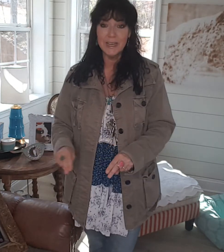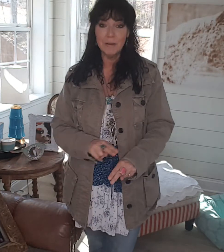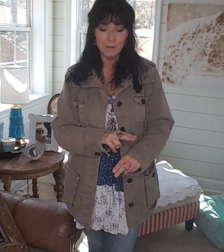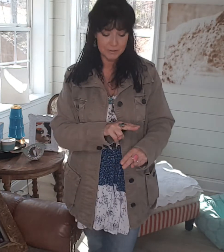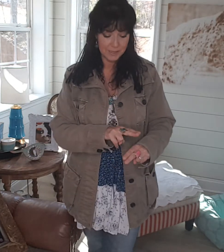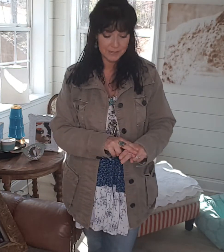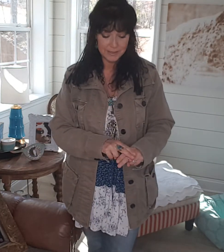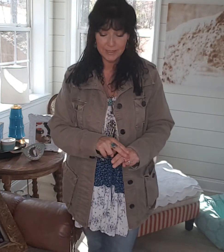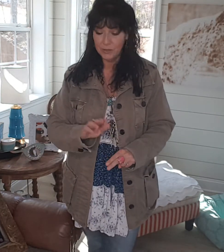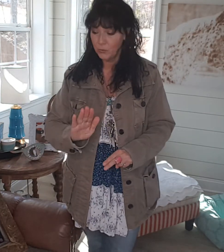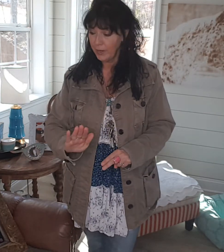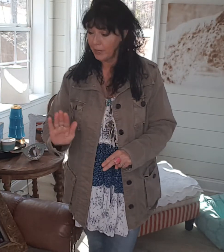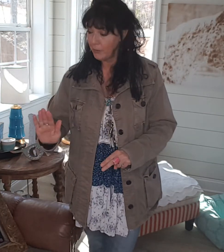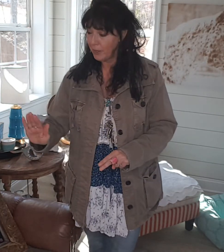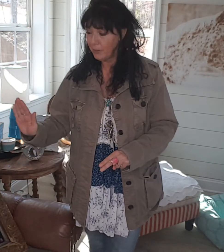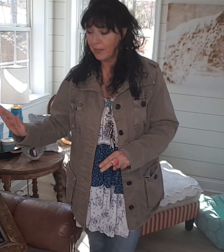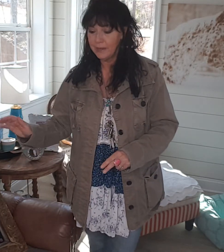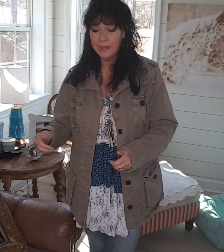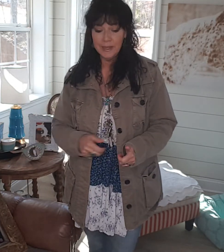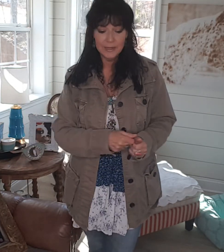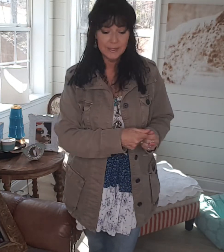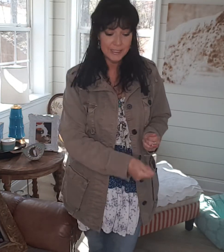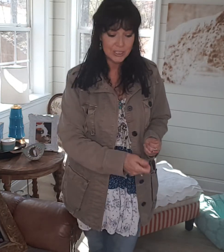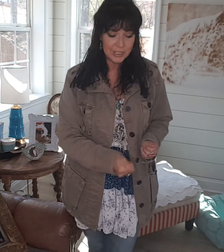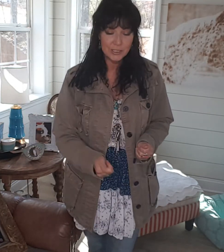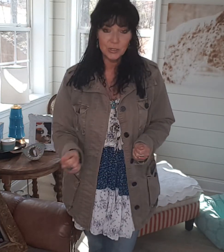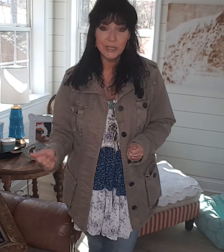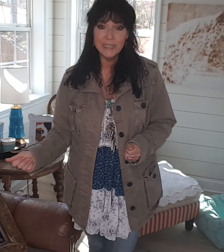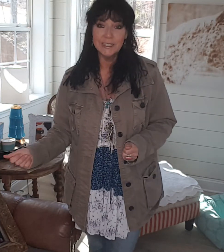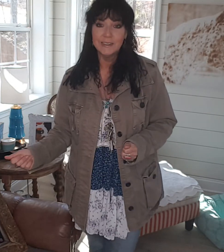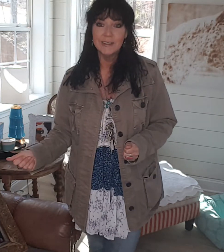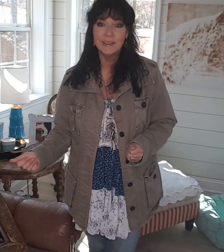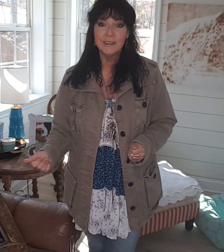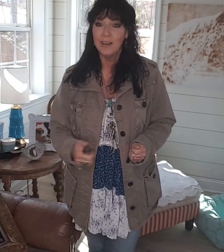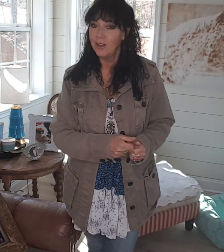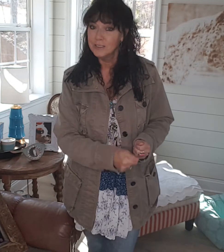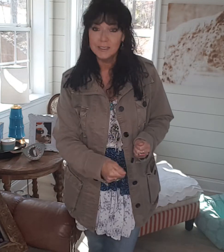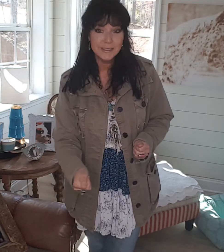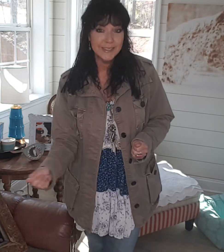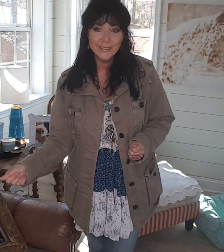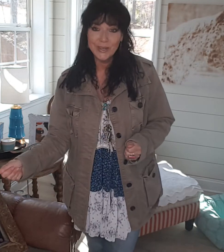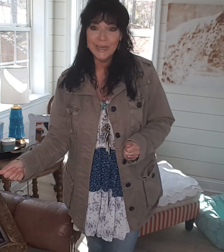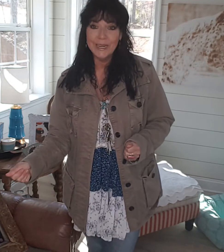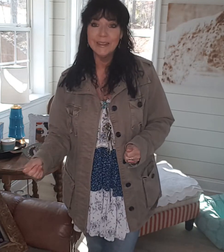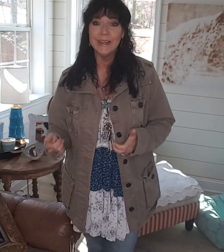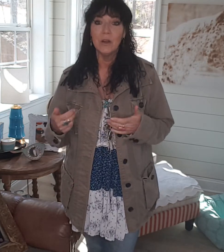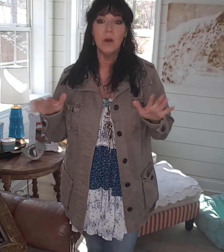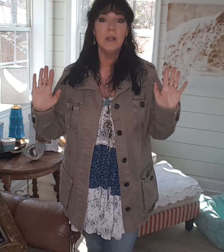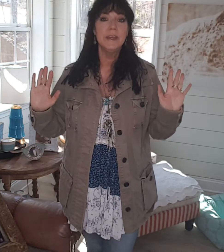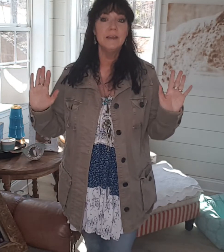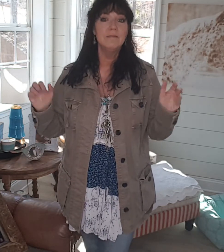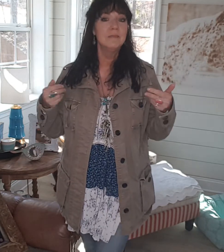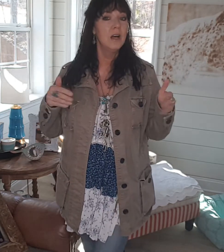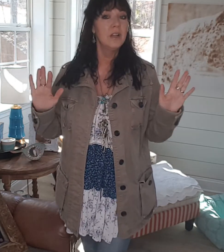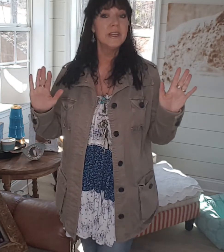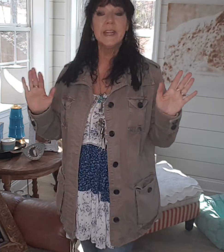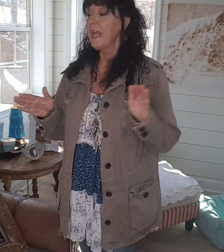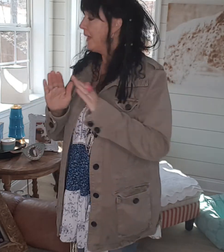up. I'll say sit, wait, wait, wait. And they each get a treat. All 6 get a treat. And then I go, all done, all done. And they